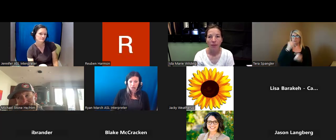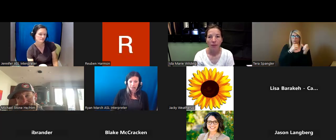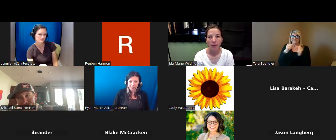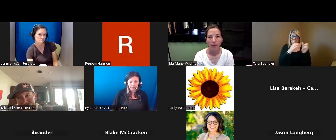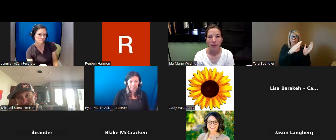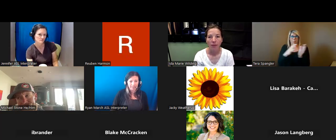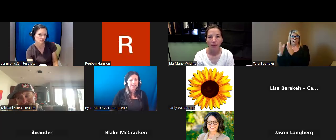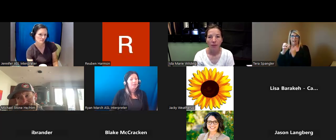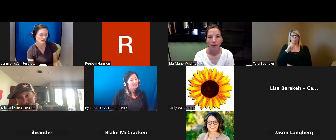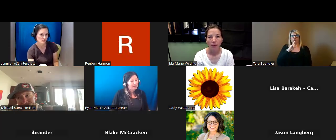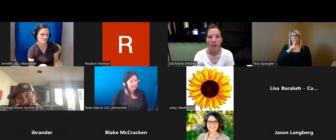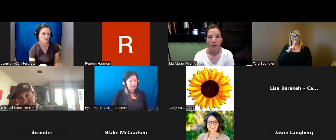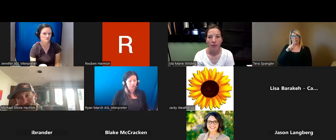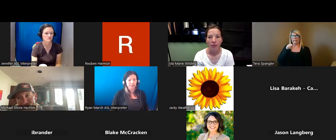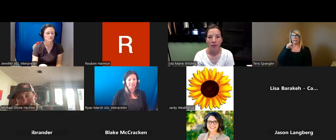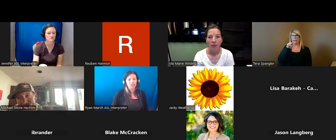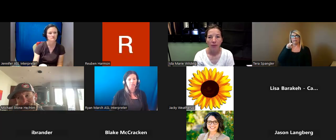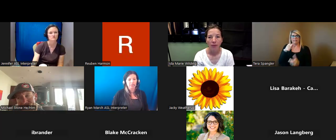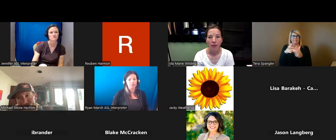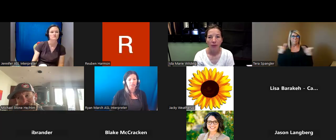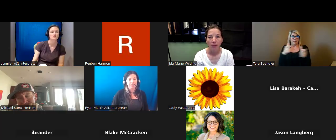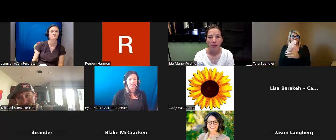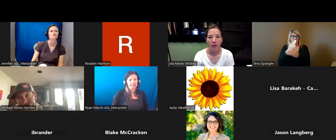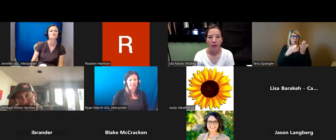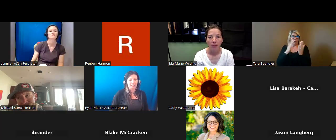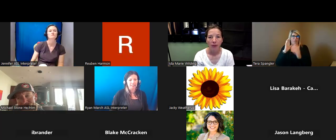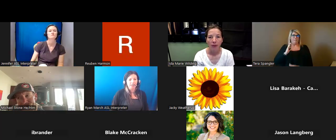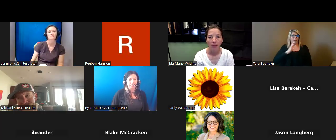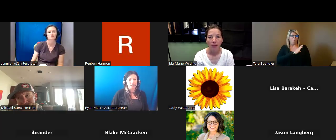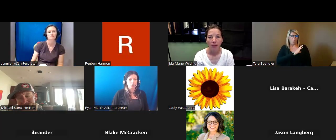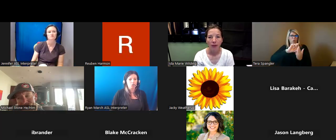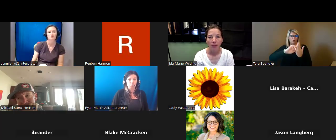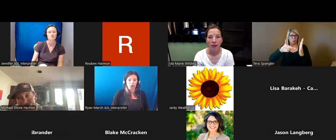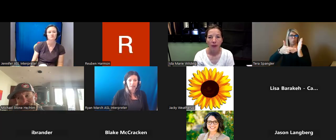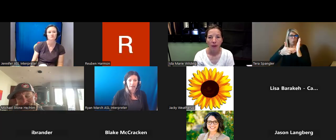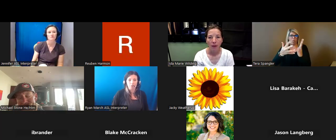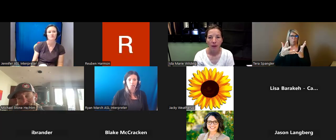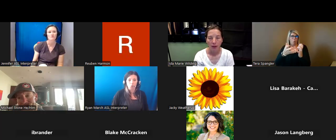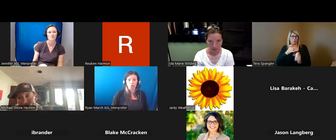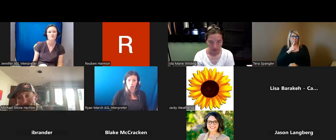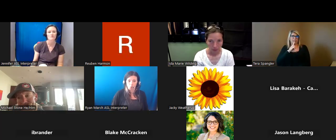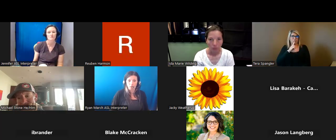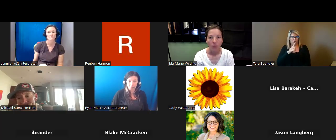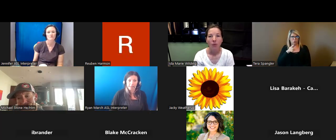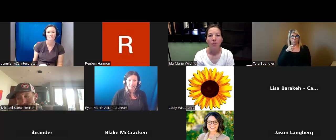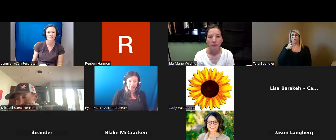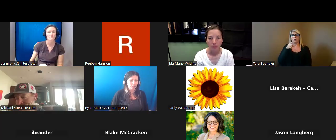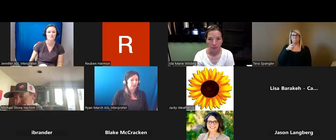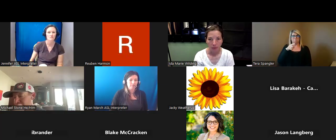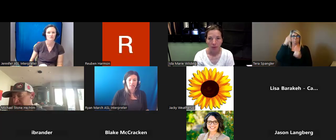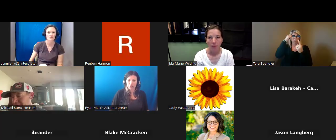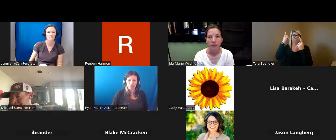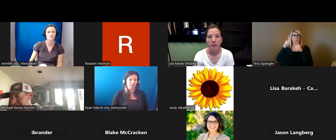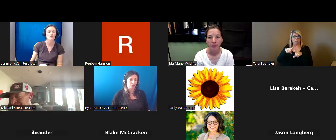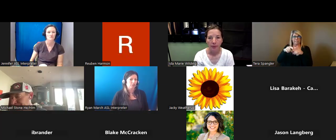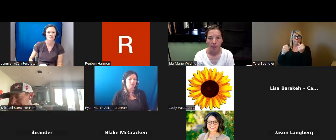as to what's happening, because the strategic plan really is a huge part of the board role. And I just want to